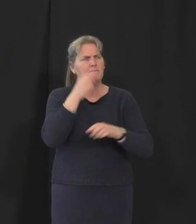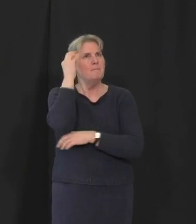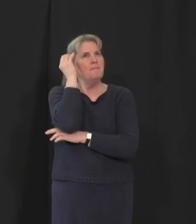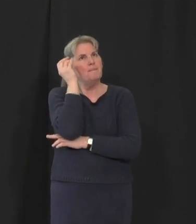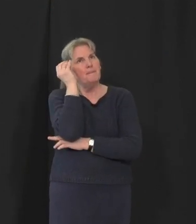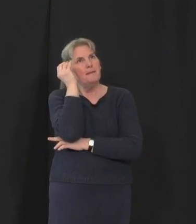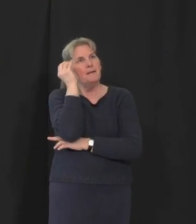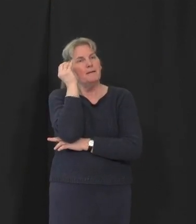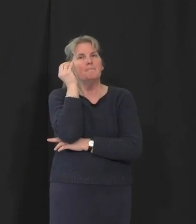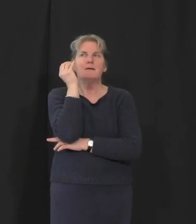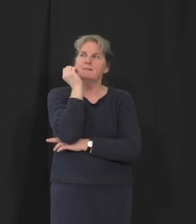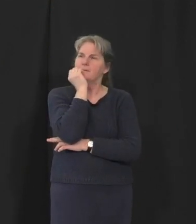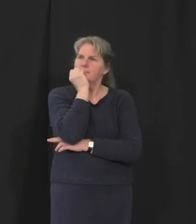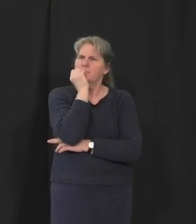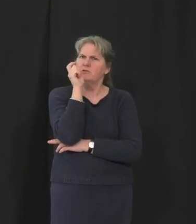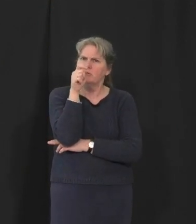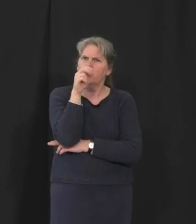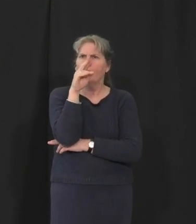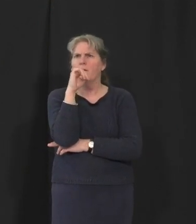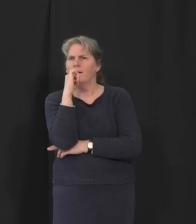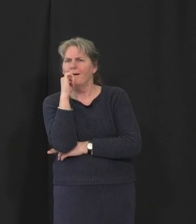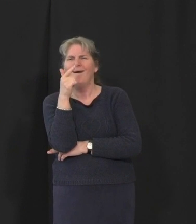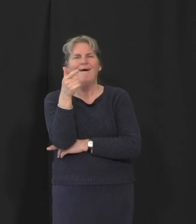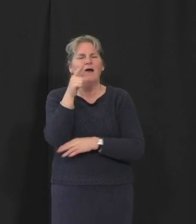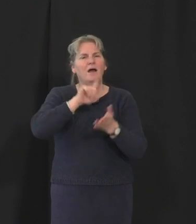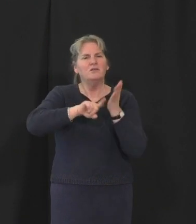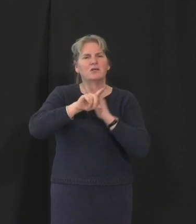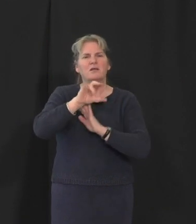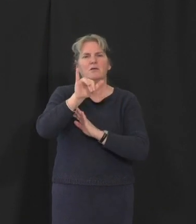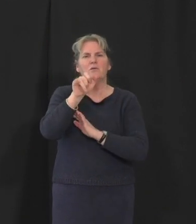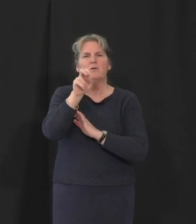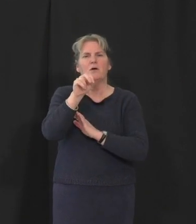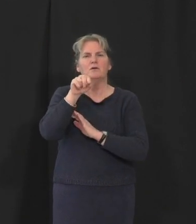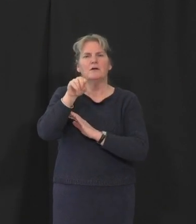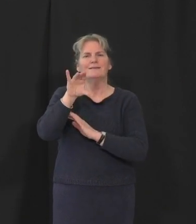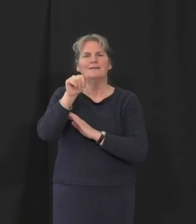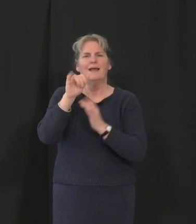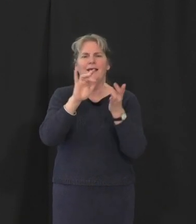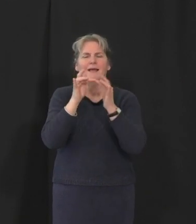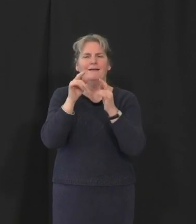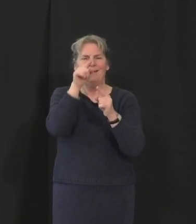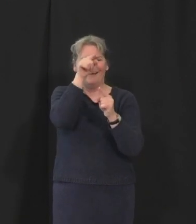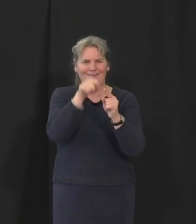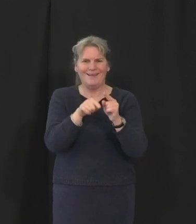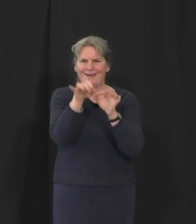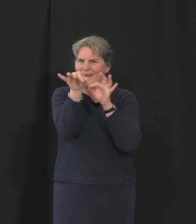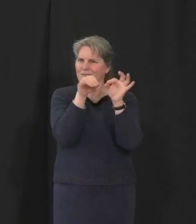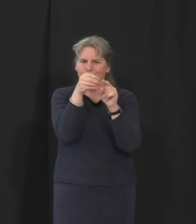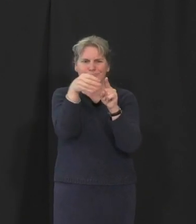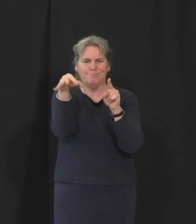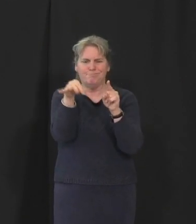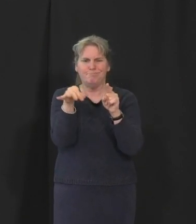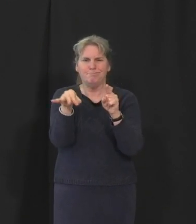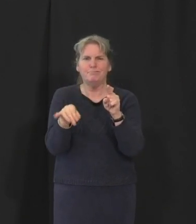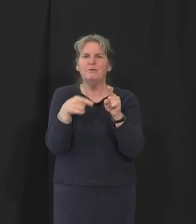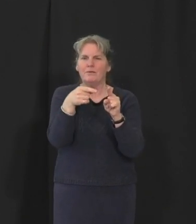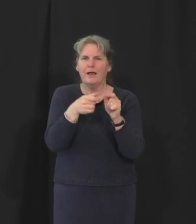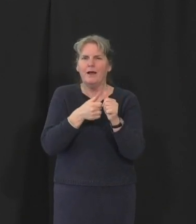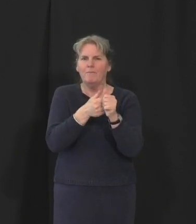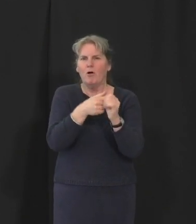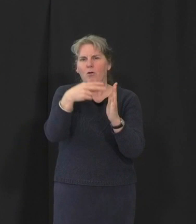mind, it doesn't hurt to take a look at yukon.ca to see the revisions there, but